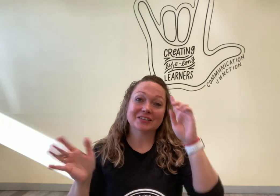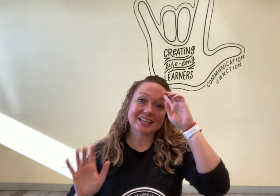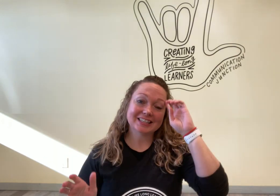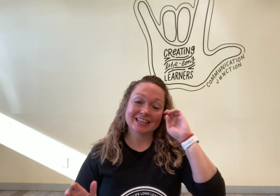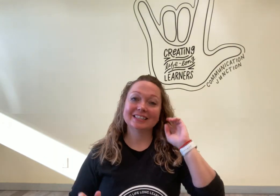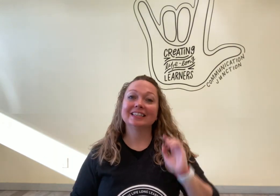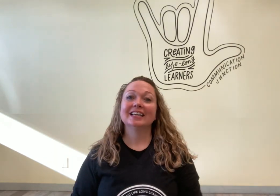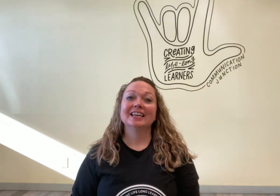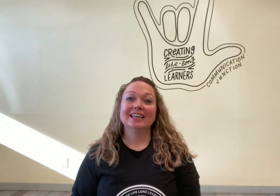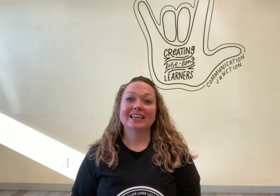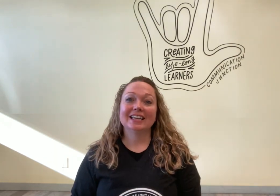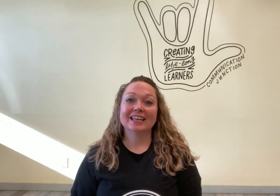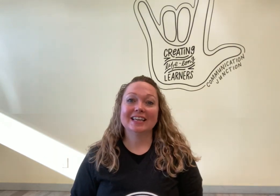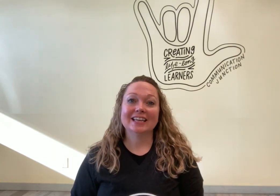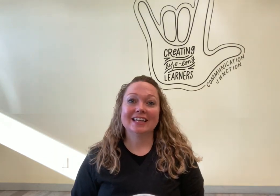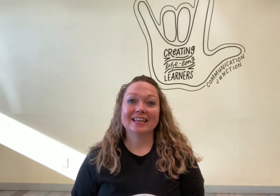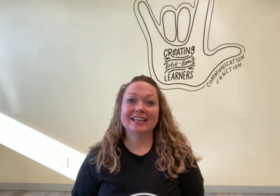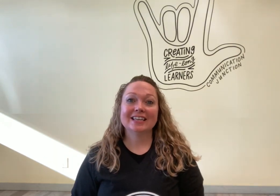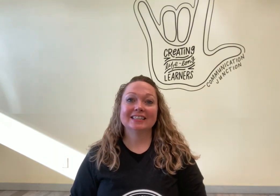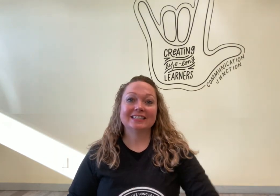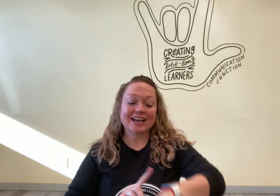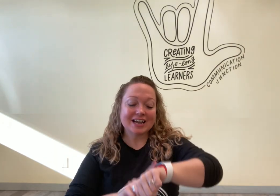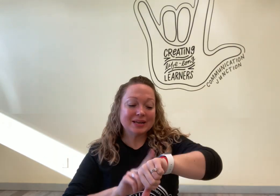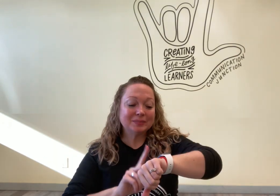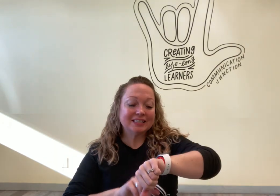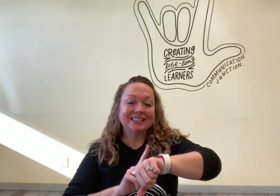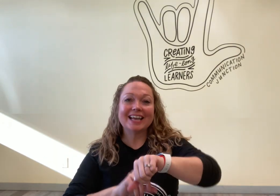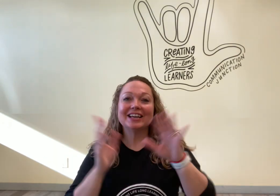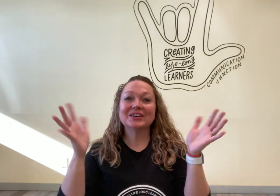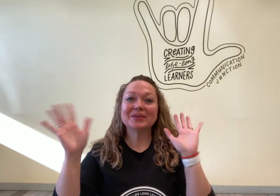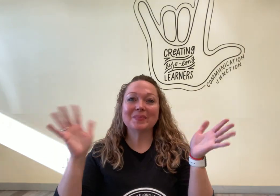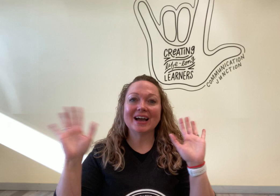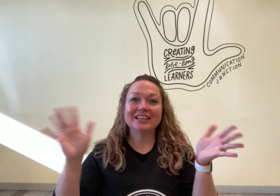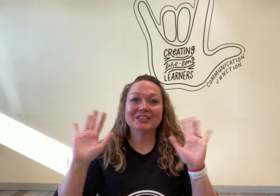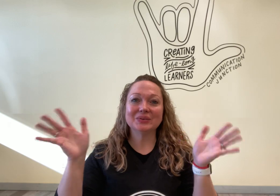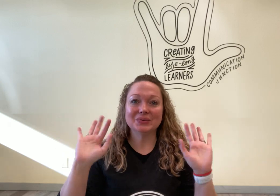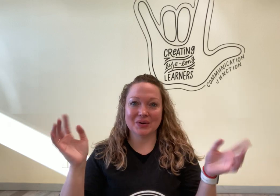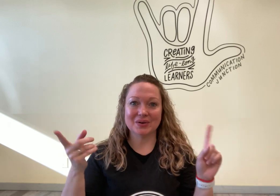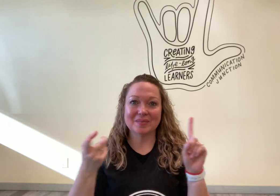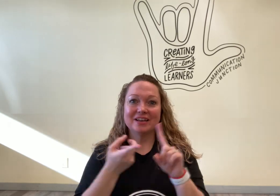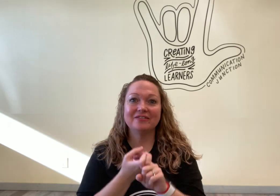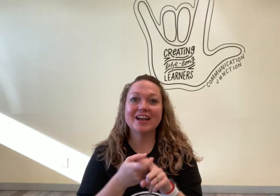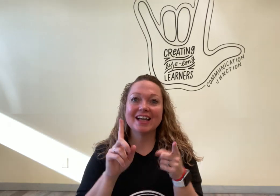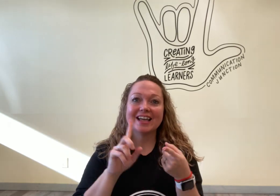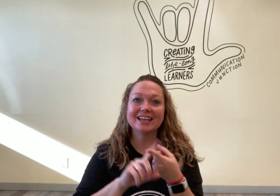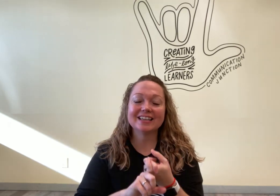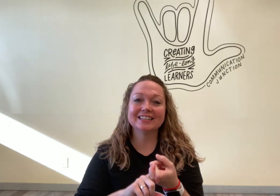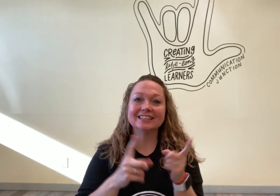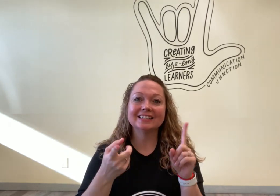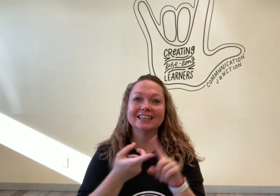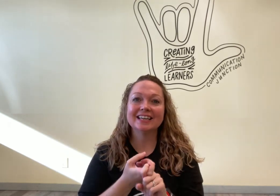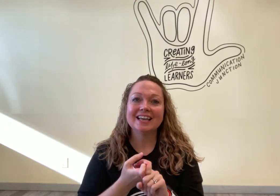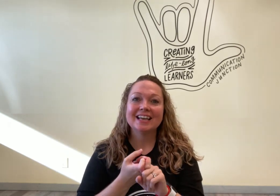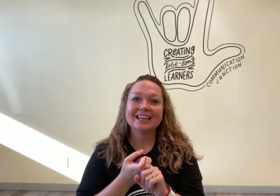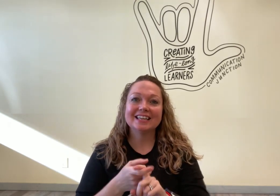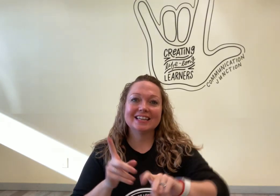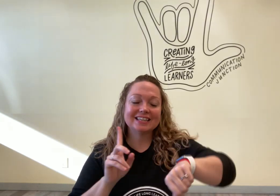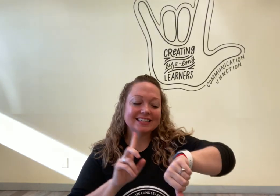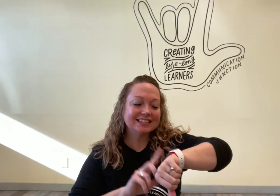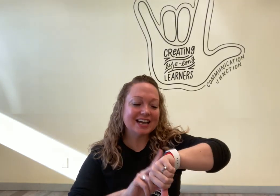like this. It is time to say goodbye to all my friends. It is time